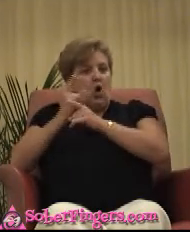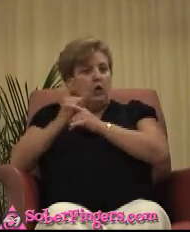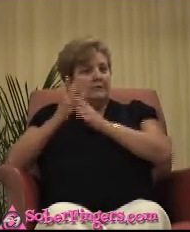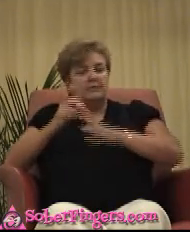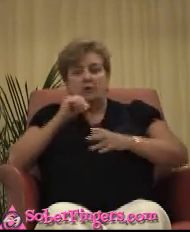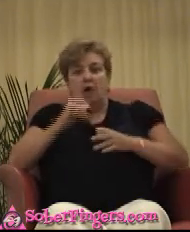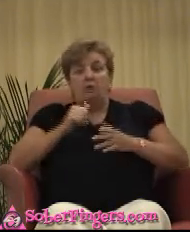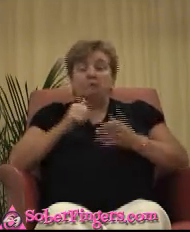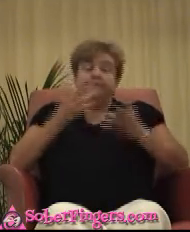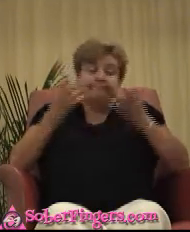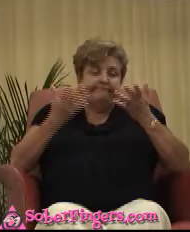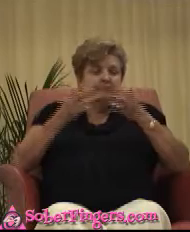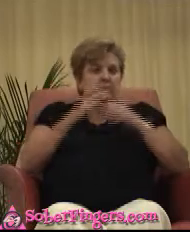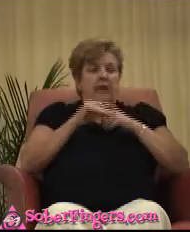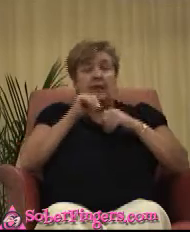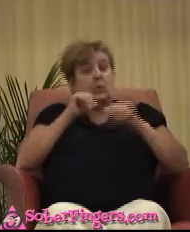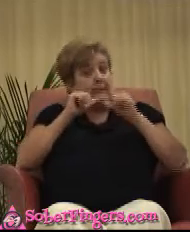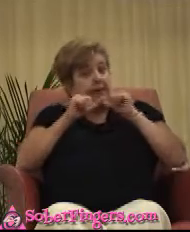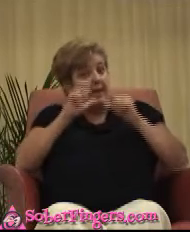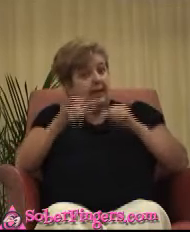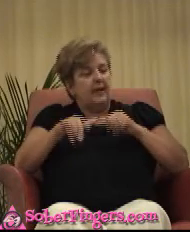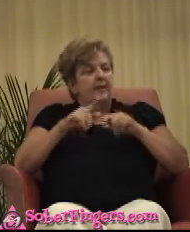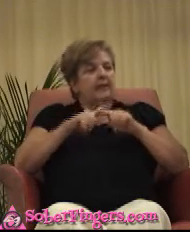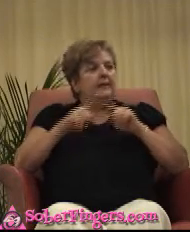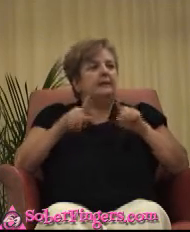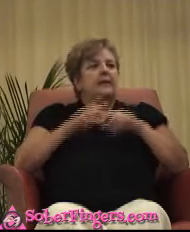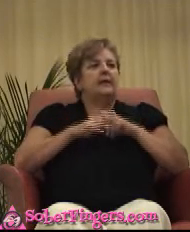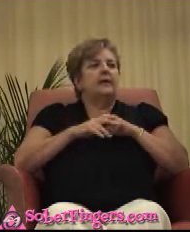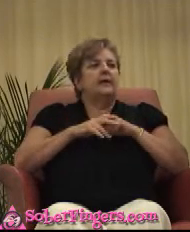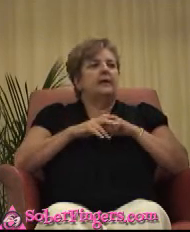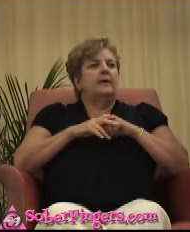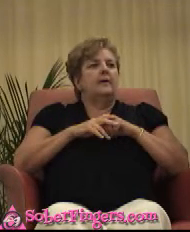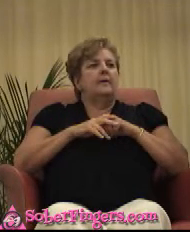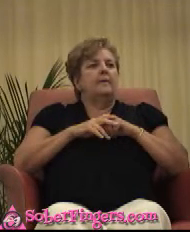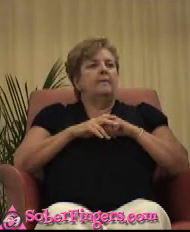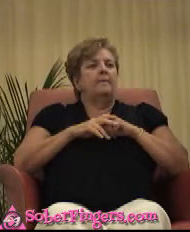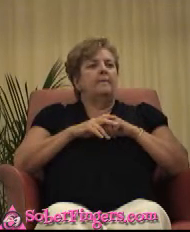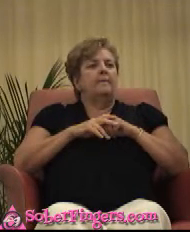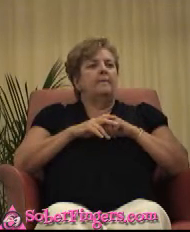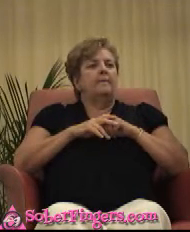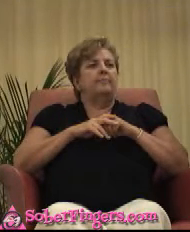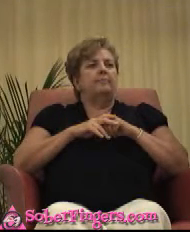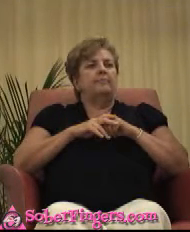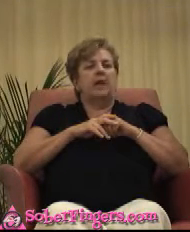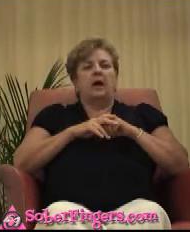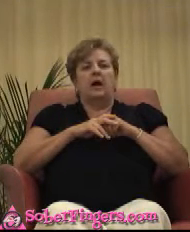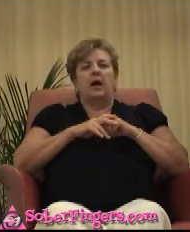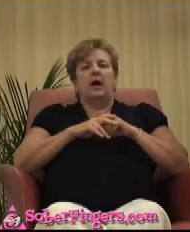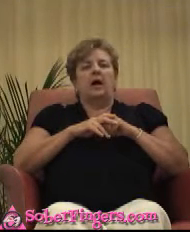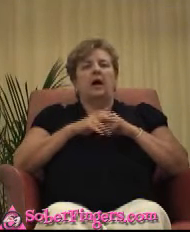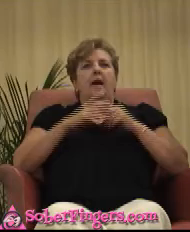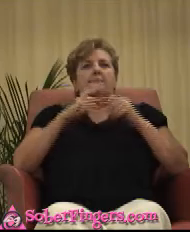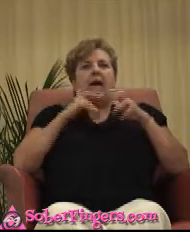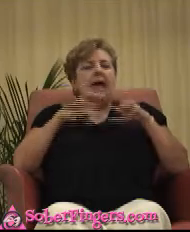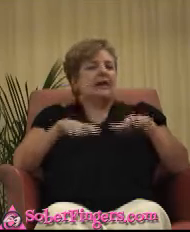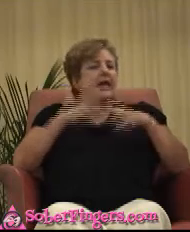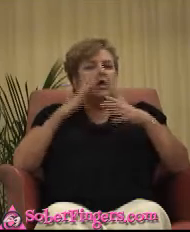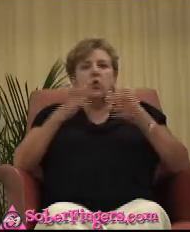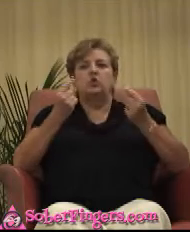about it the next day when I called home, and I panicked and blurted out where Barbara should go to call, look, and find her. I got on the airplane, and